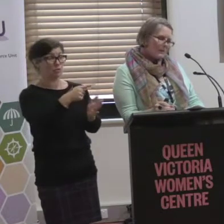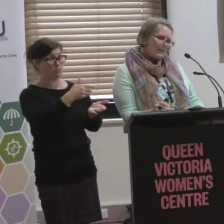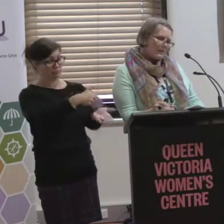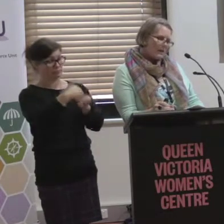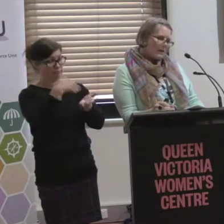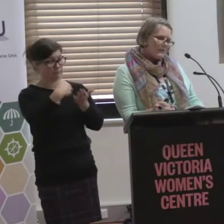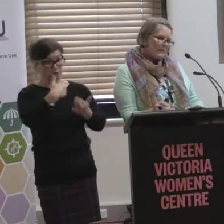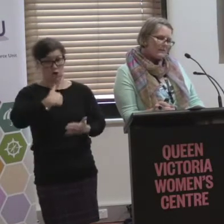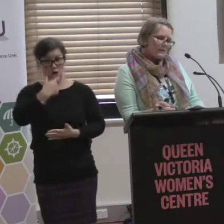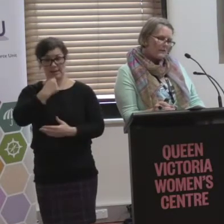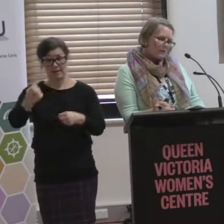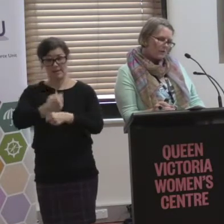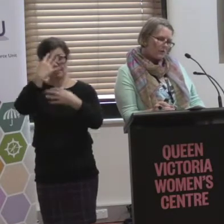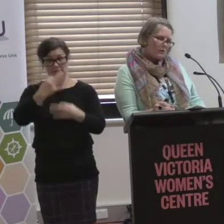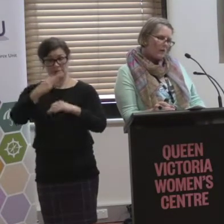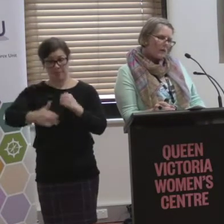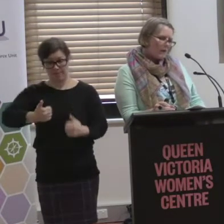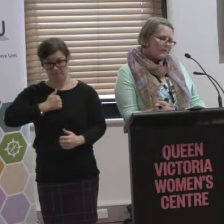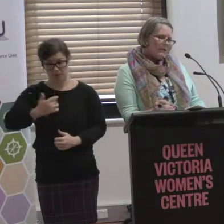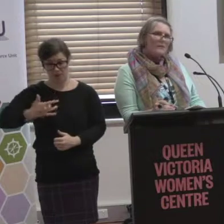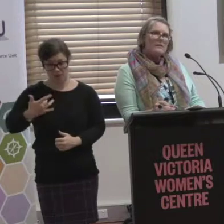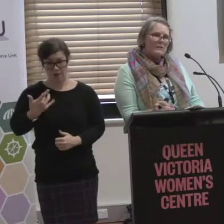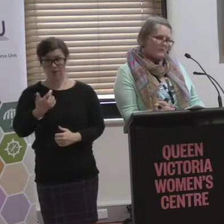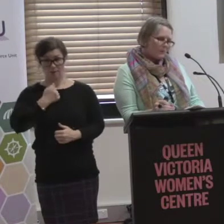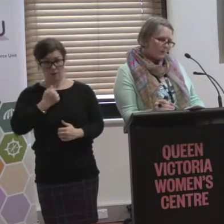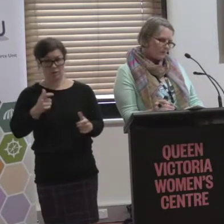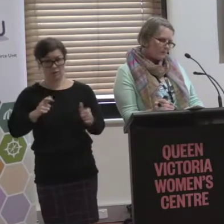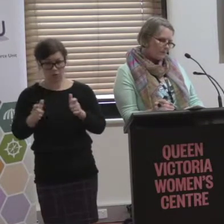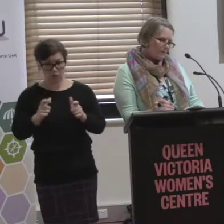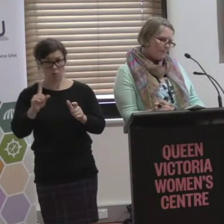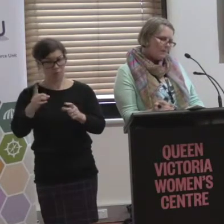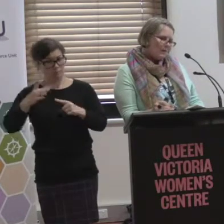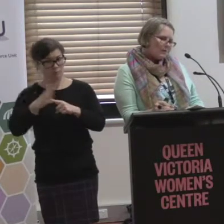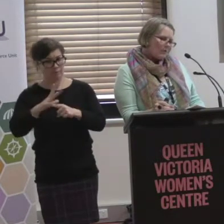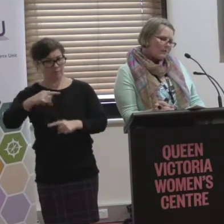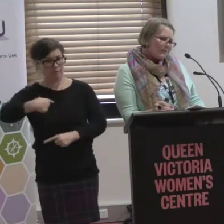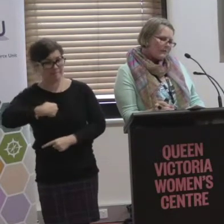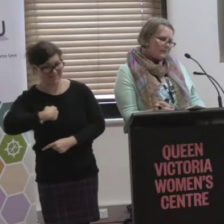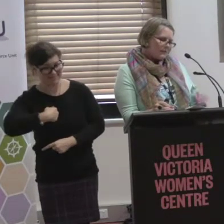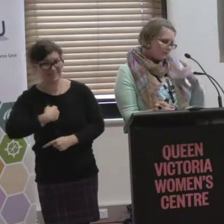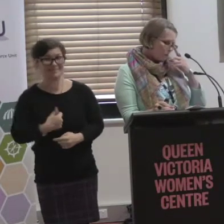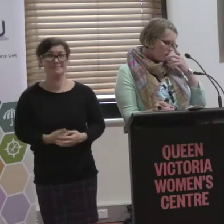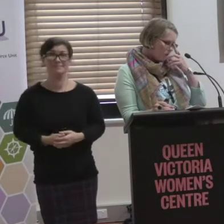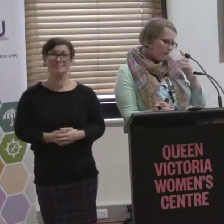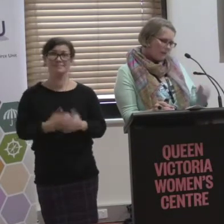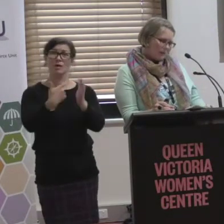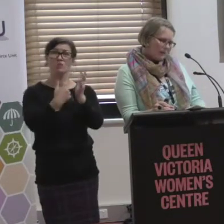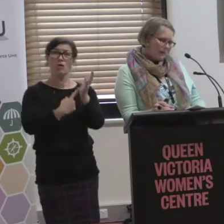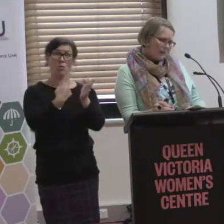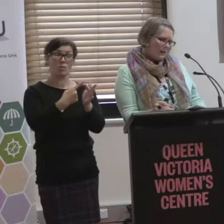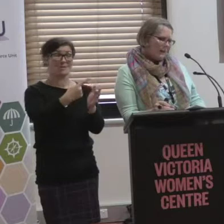choices about their lives and exercise control over things that are very important to them. Roles for decision